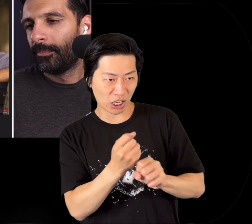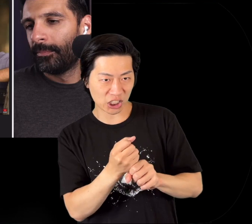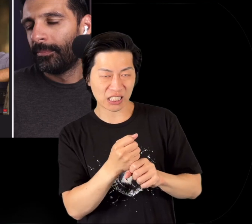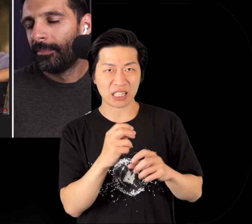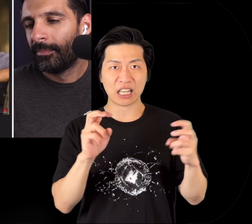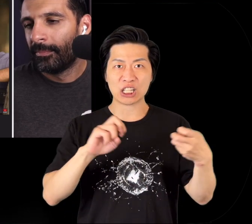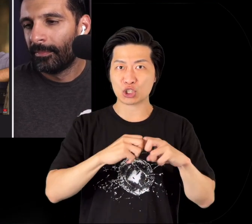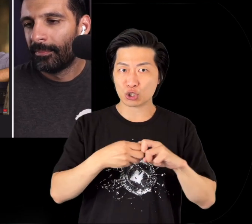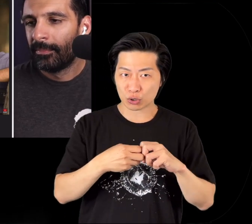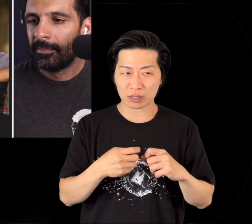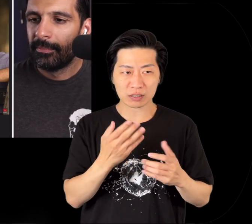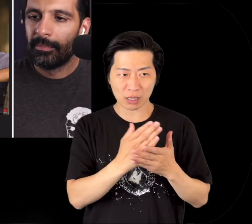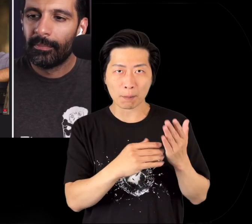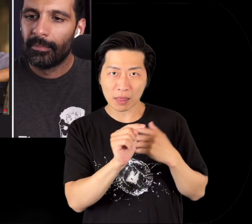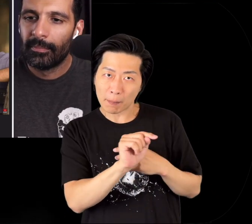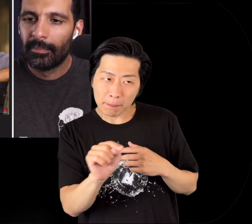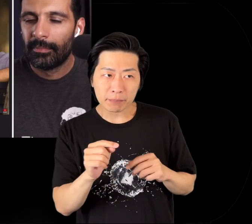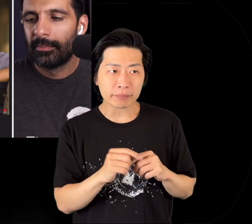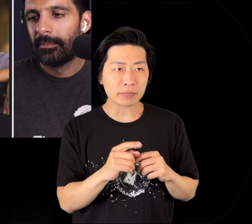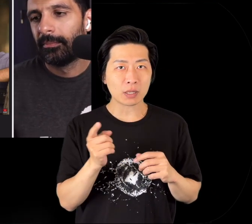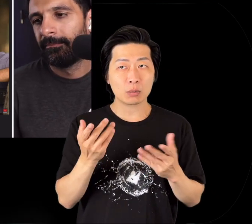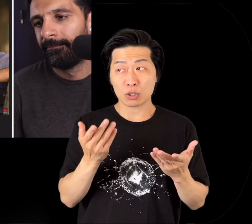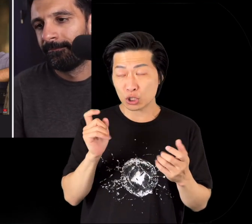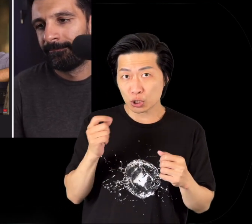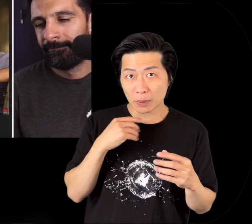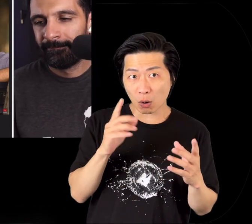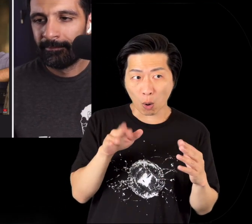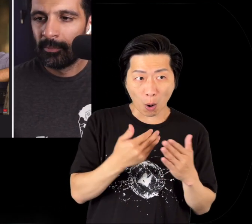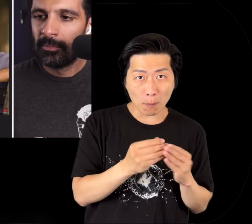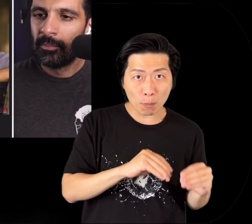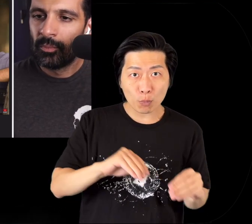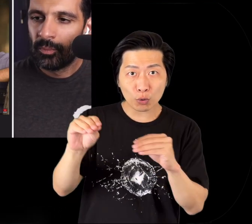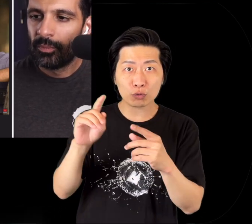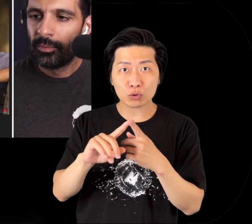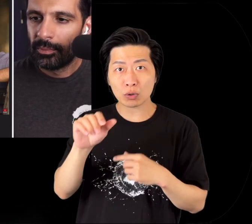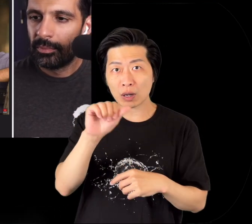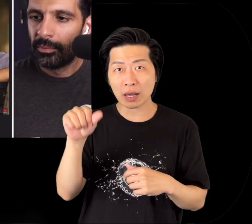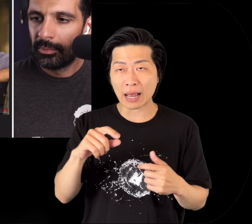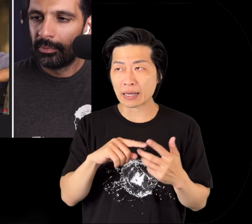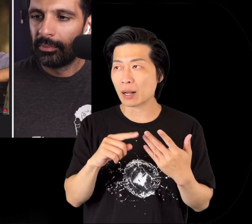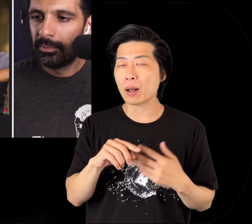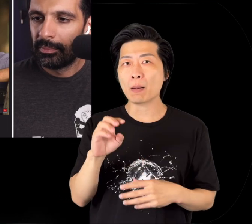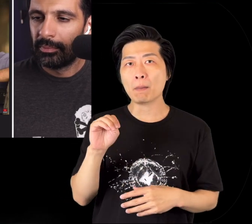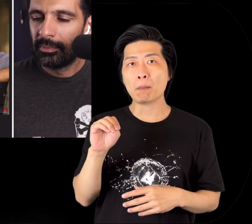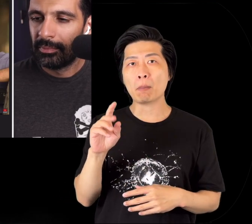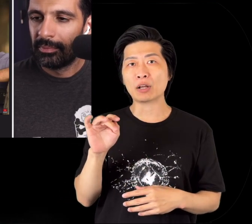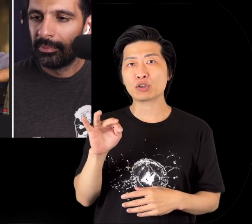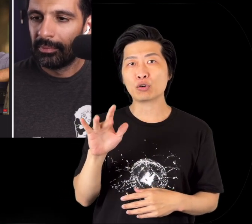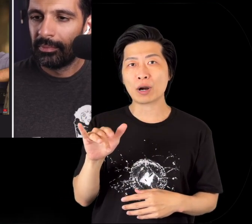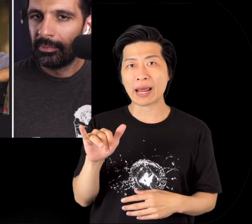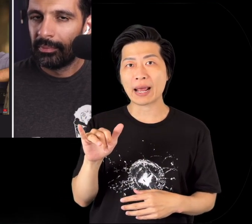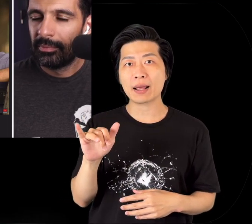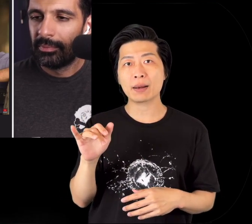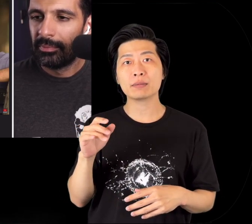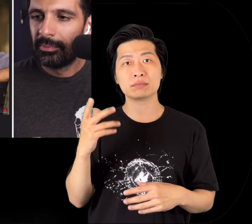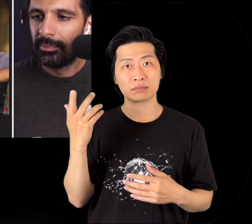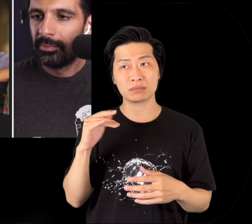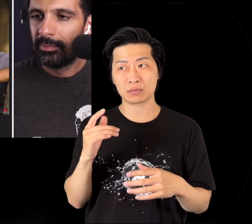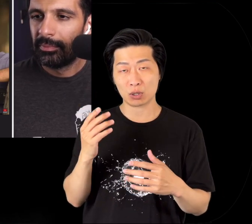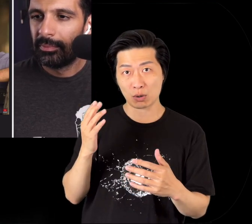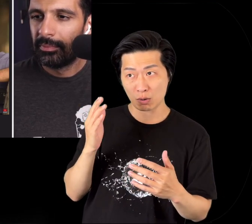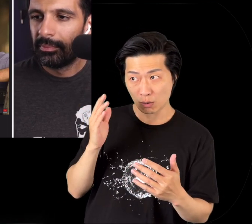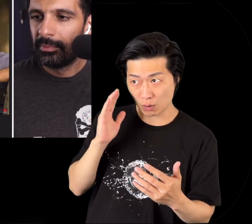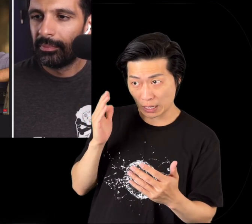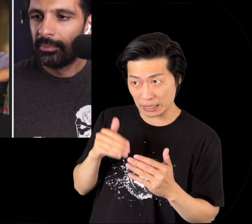them, and whether they should all be moved to Austin, and the Monterey plant, whether the next